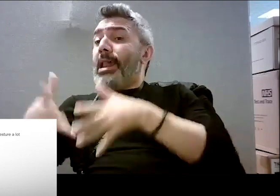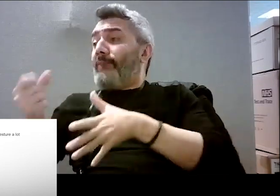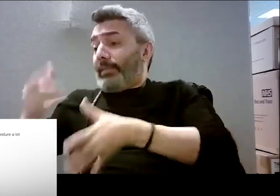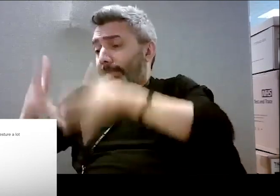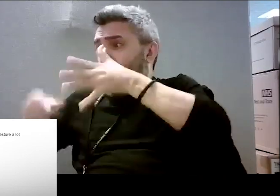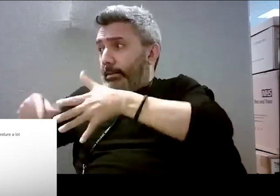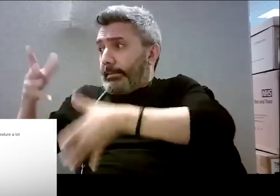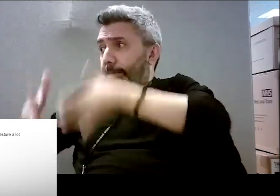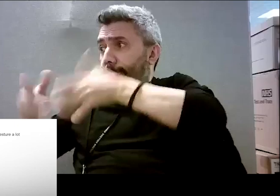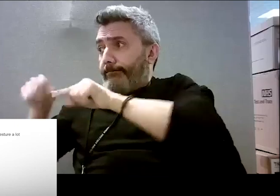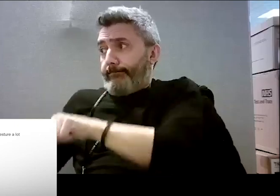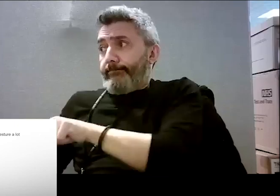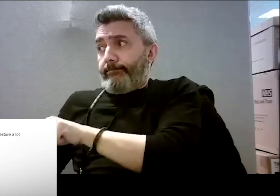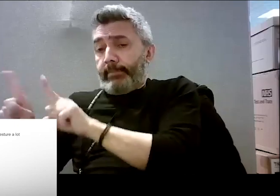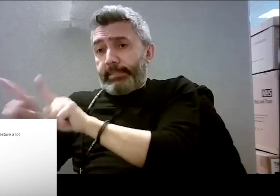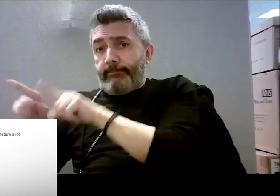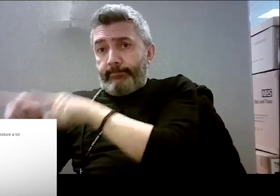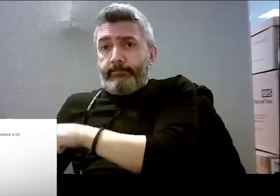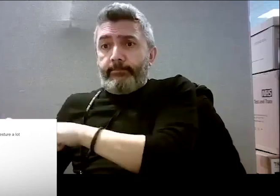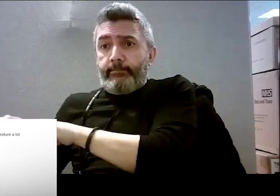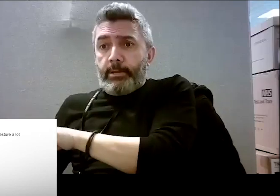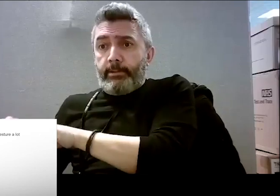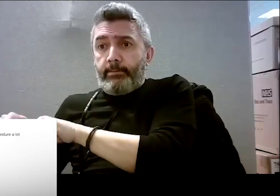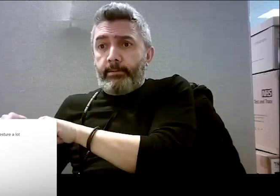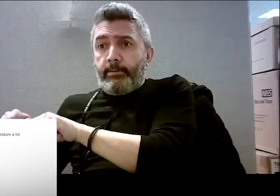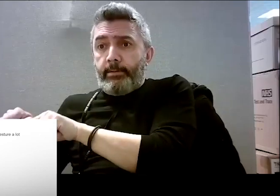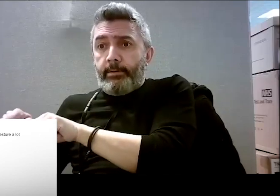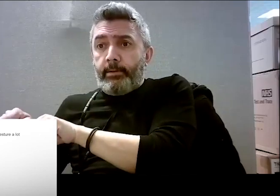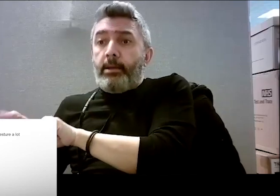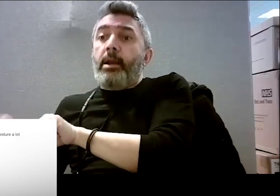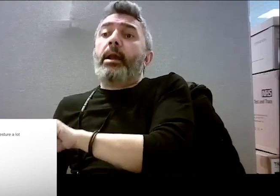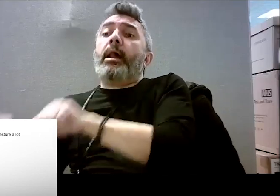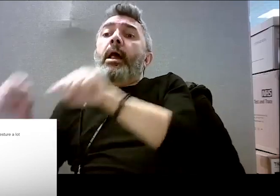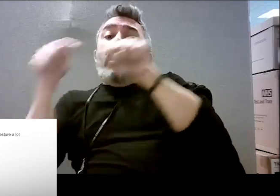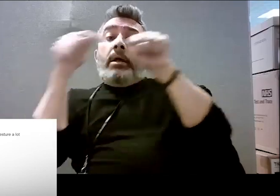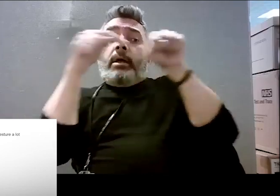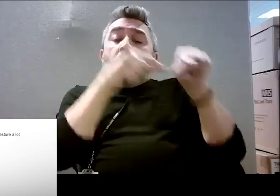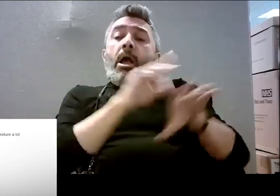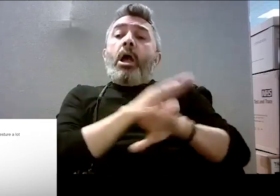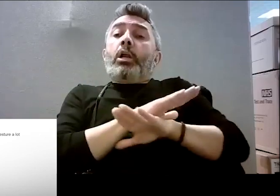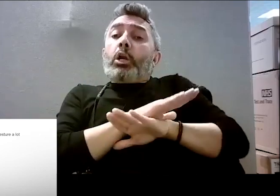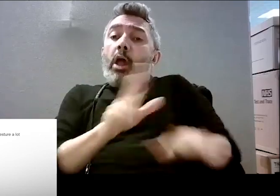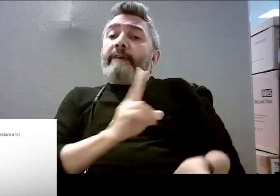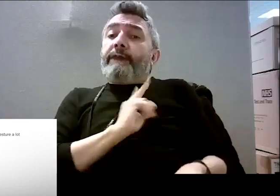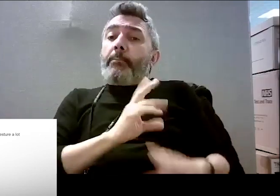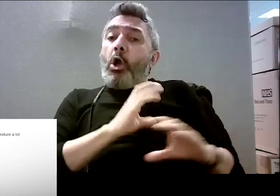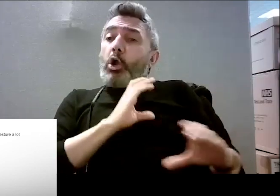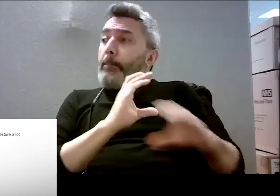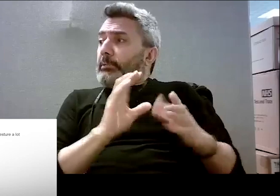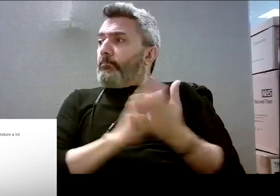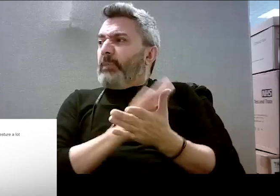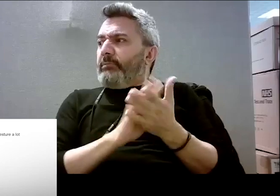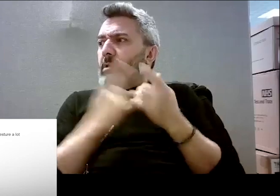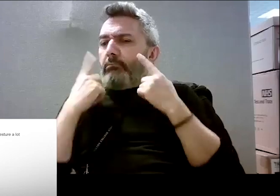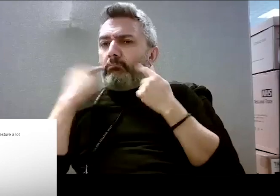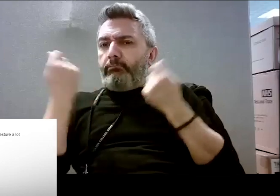So hearing, as a hearing person, you rely mostly on verbal communication. As a deaf person, we rely on